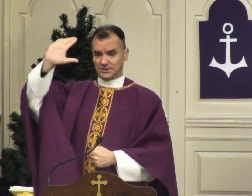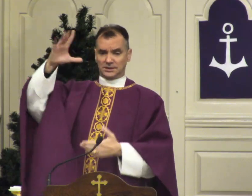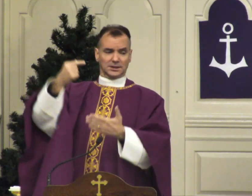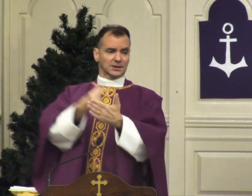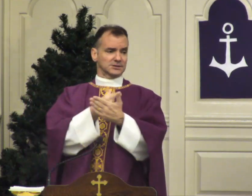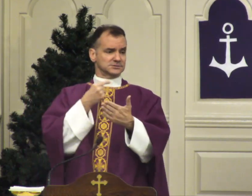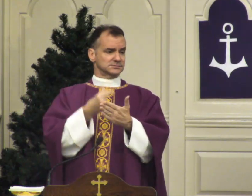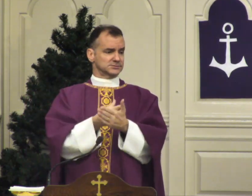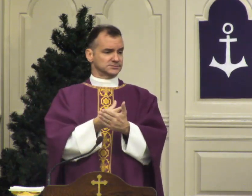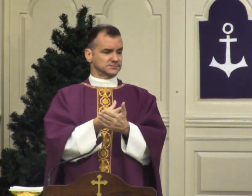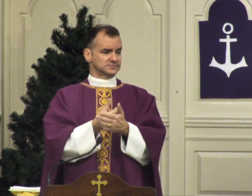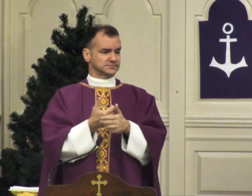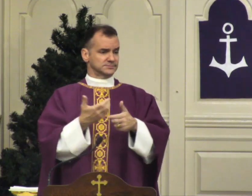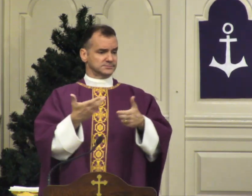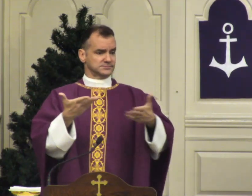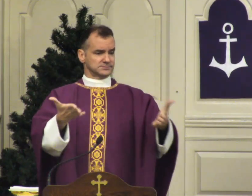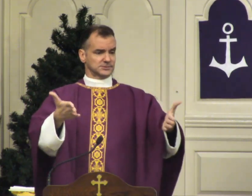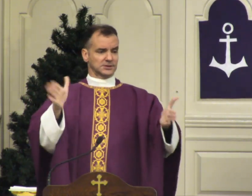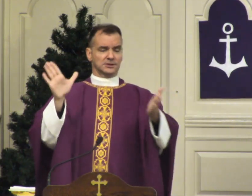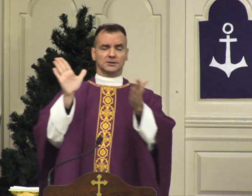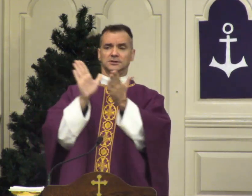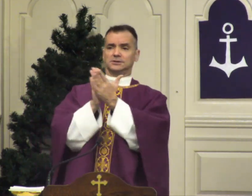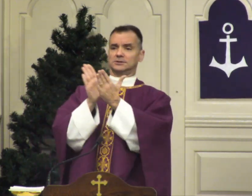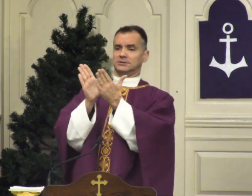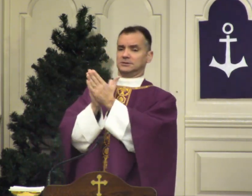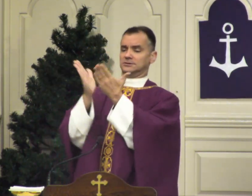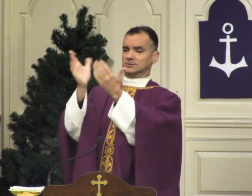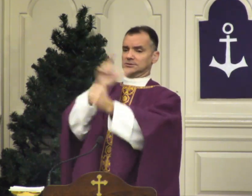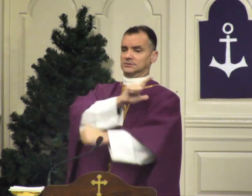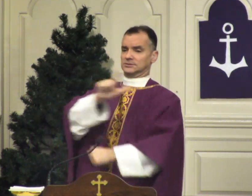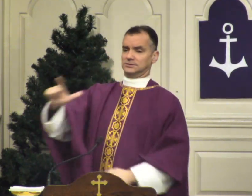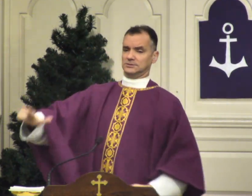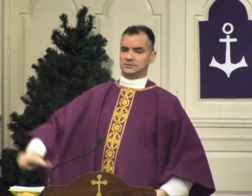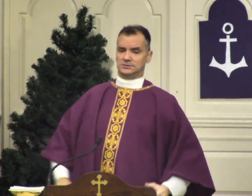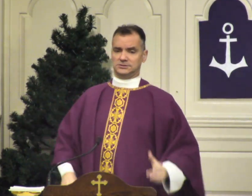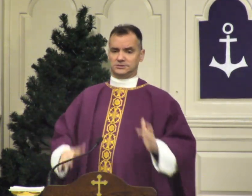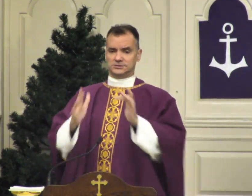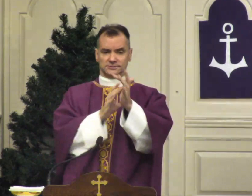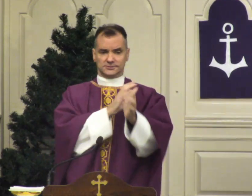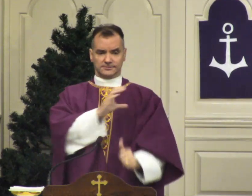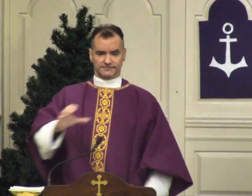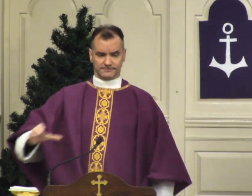The Gospel of the Lord. Praise to you, Lord Jesus Christ.